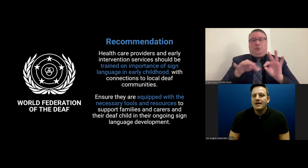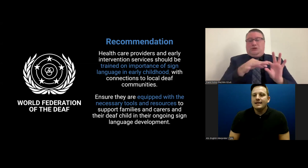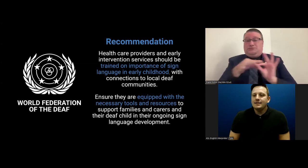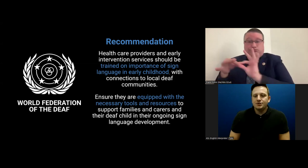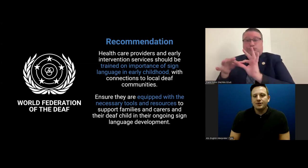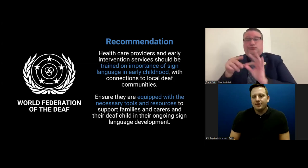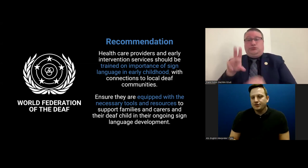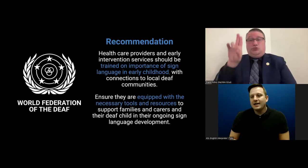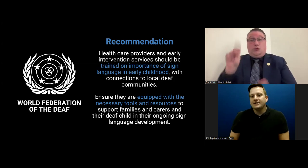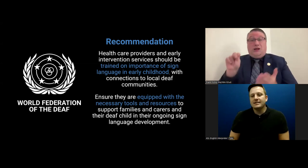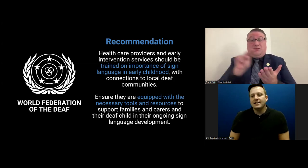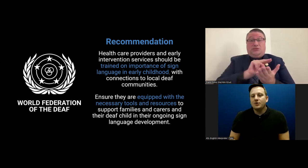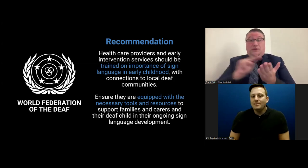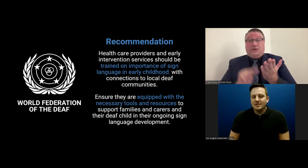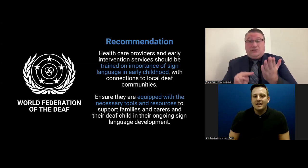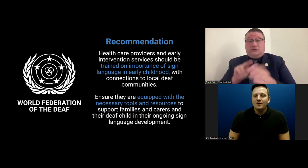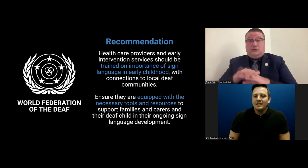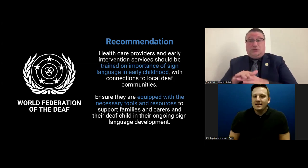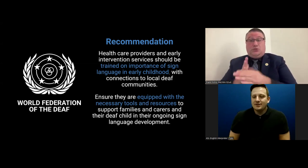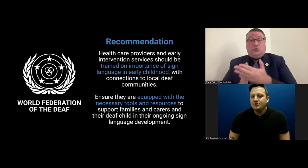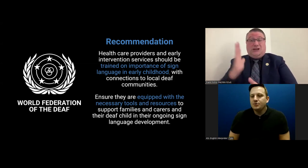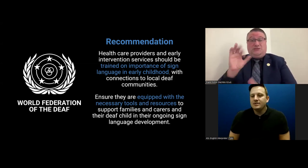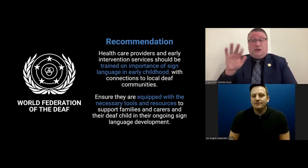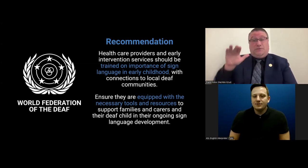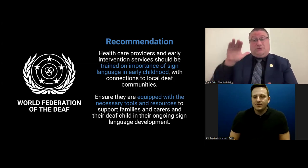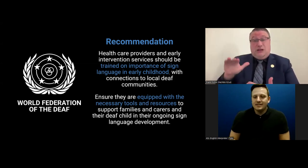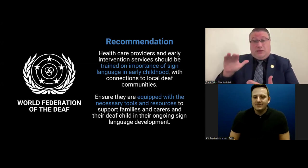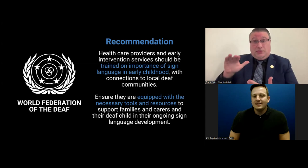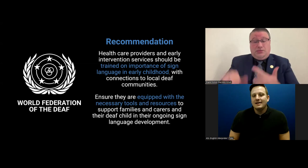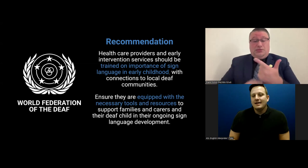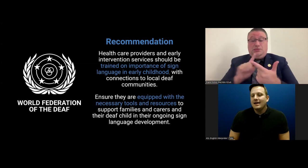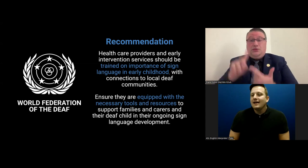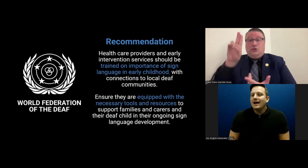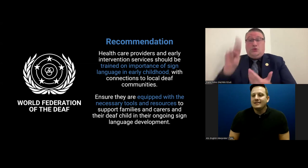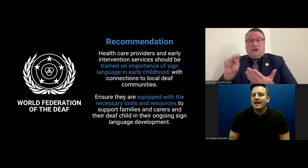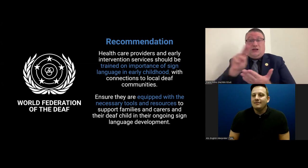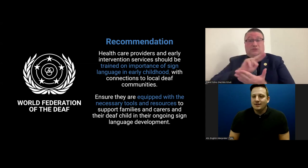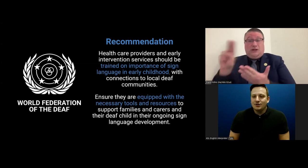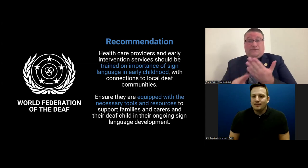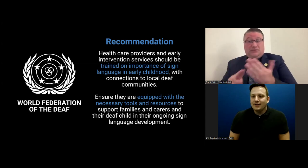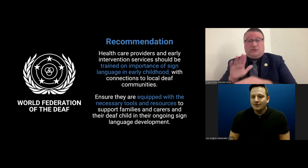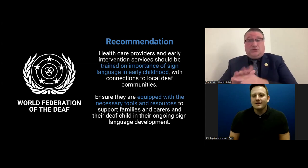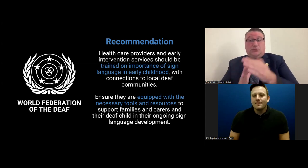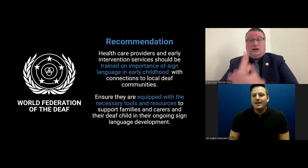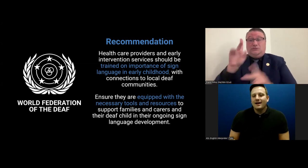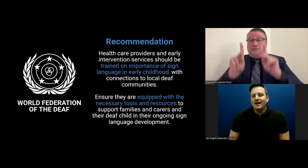And to ensure that their child is equipped with the necessary tools and resources to have a career